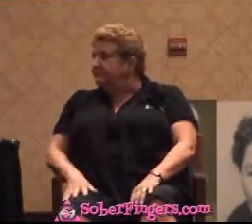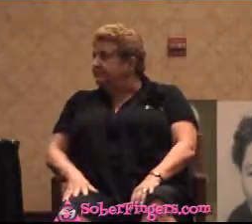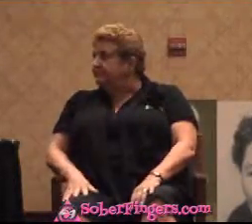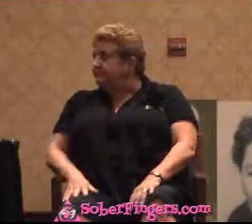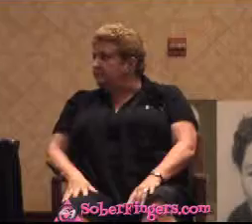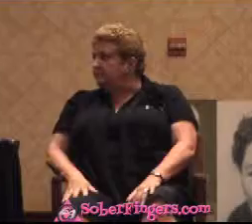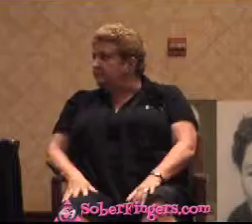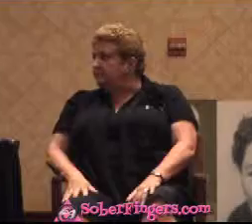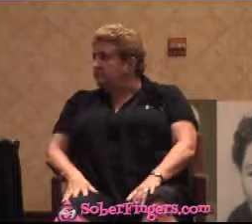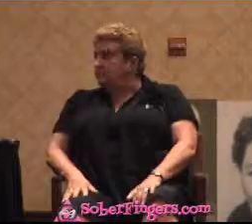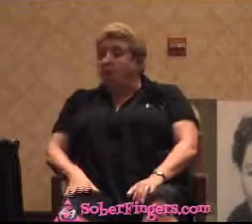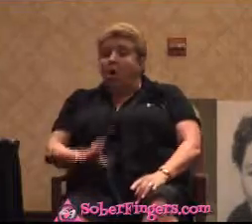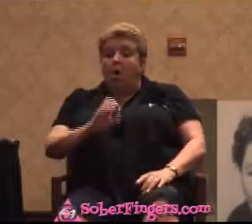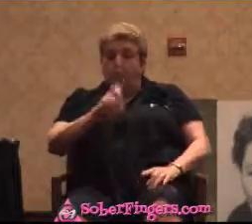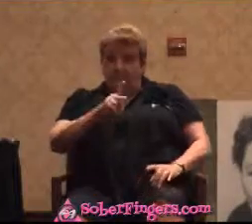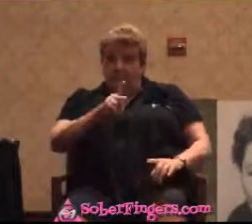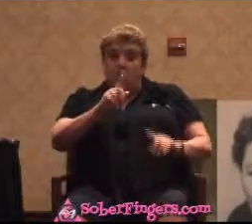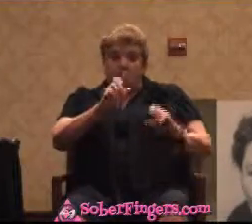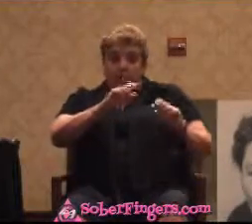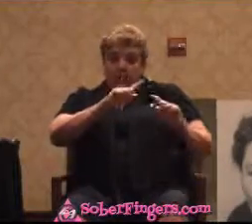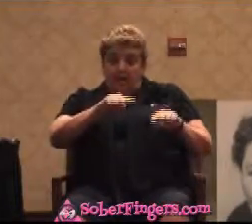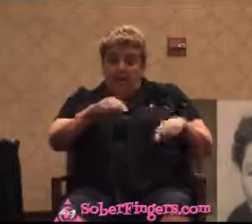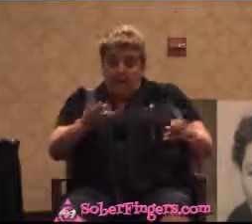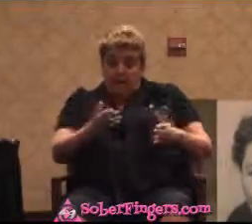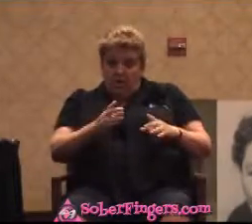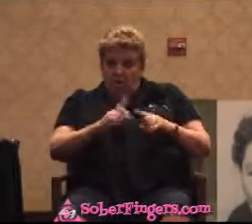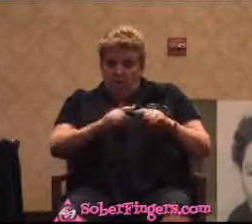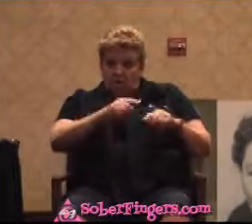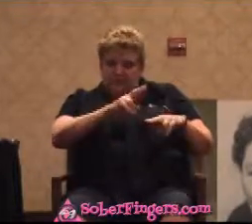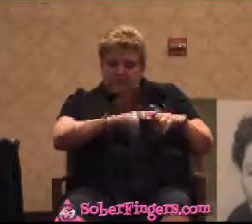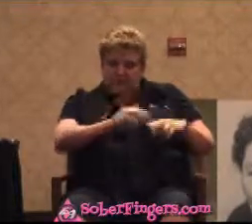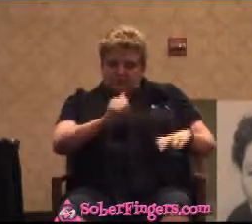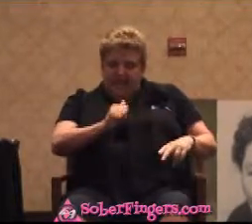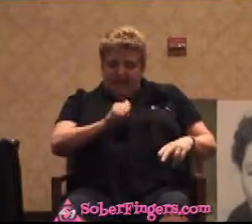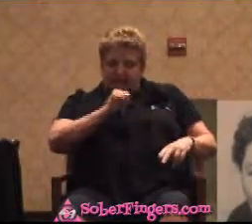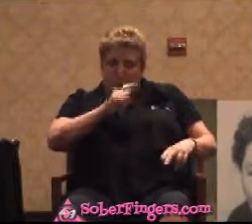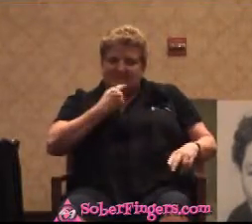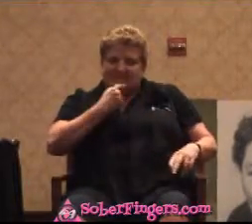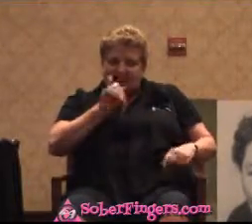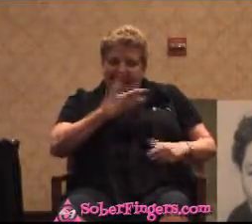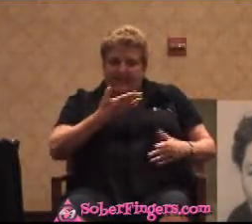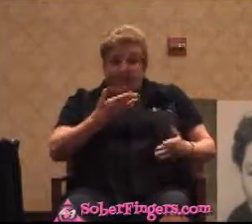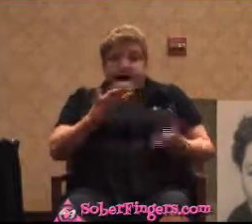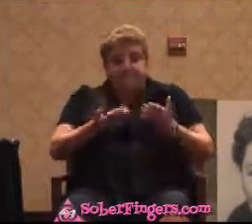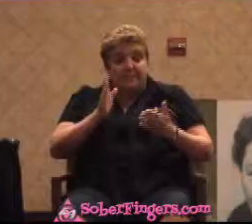You can come here, just sit back there, don't say anything. Maybe they'll come up with a Crackaholics Anonymous, but right